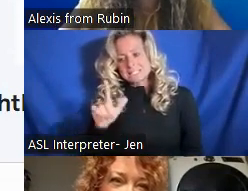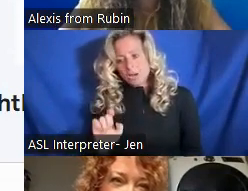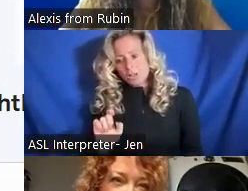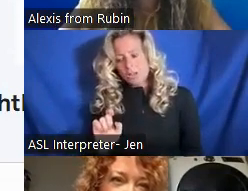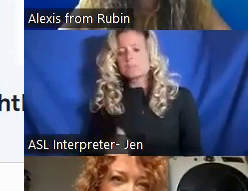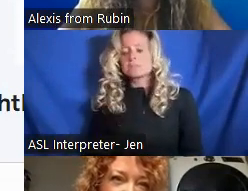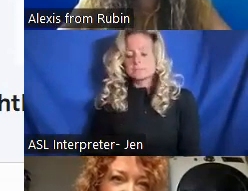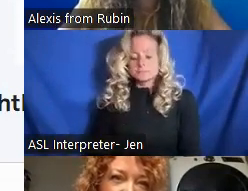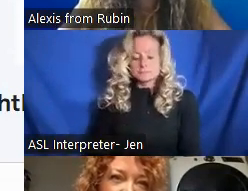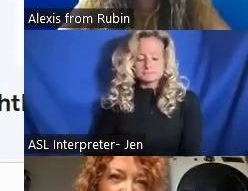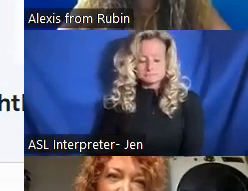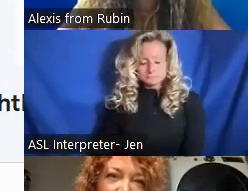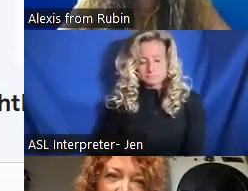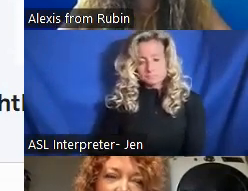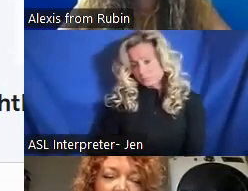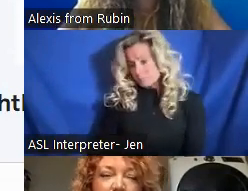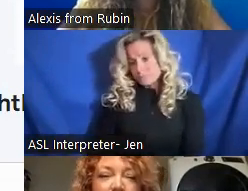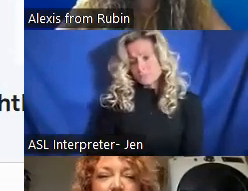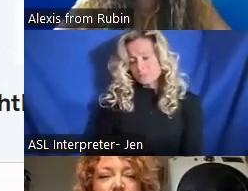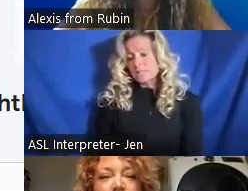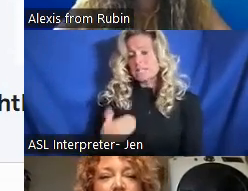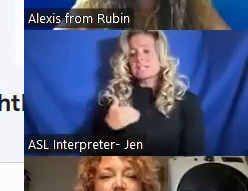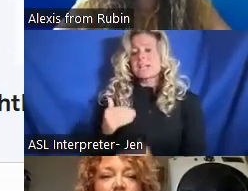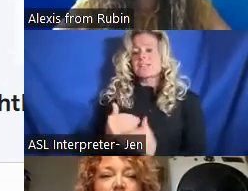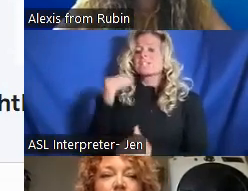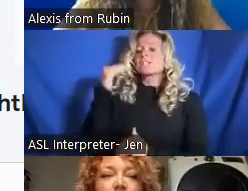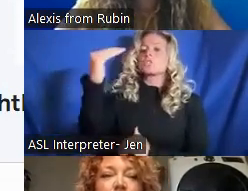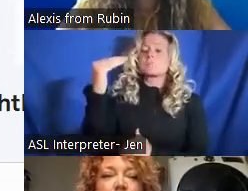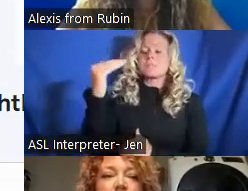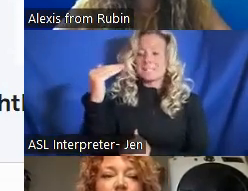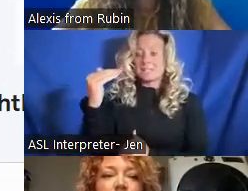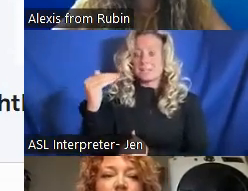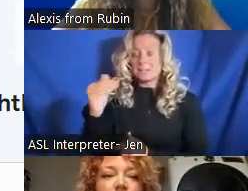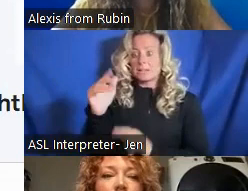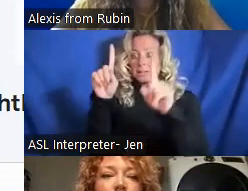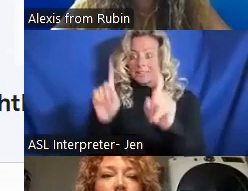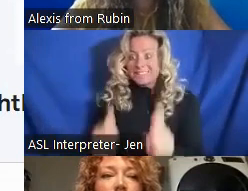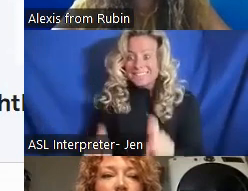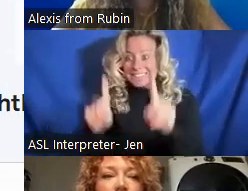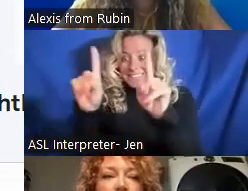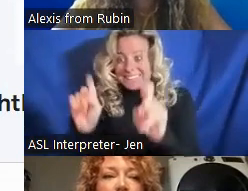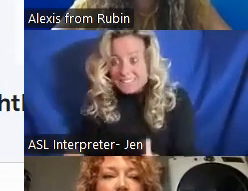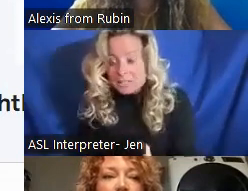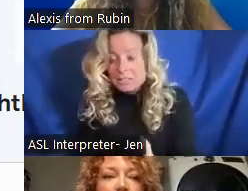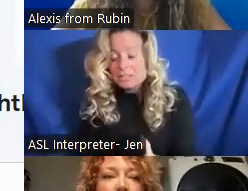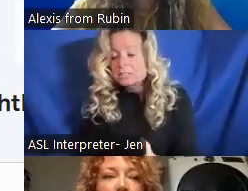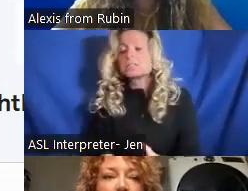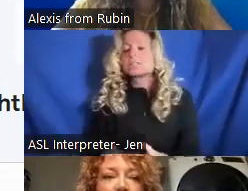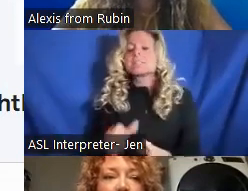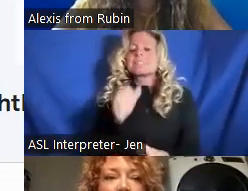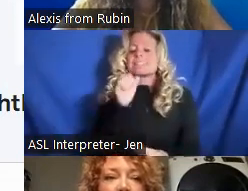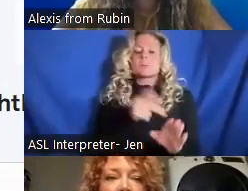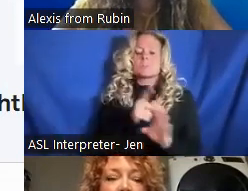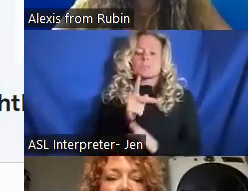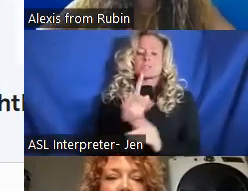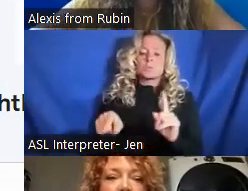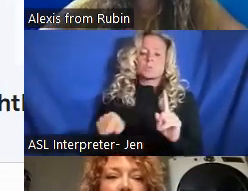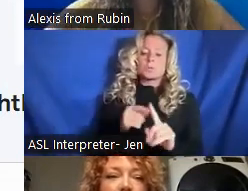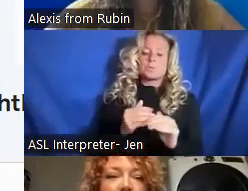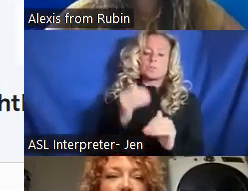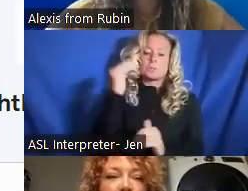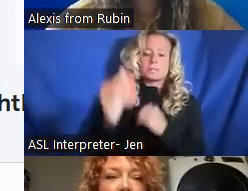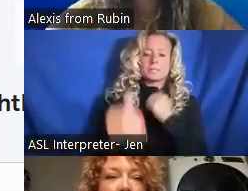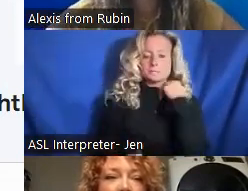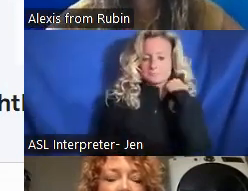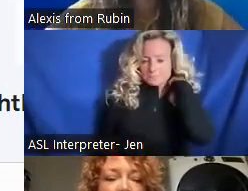title. And even having too many exclamation marks, we say that's not professional when you have too many. So we are helping the